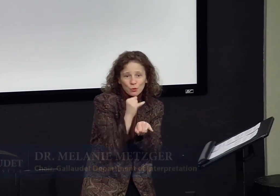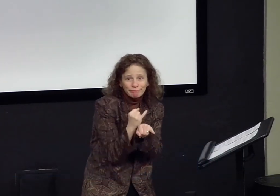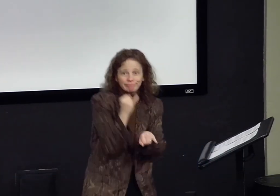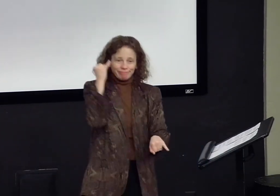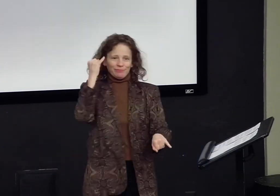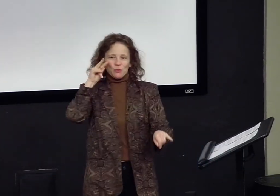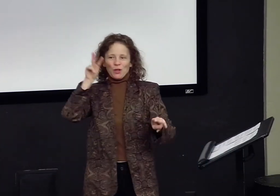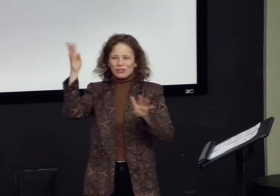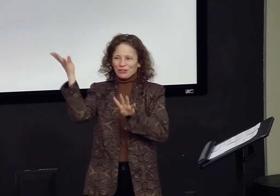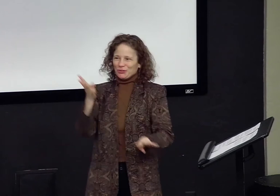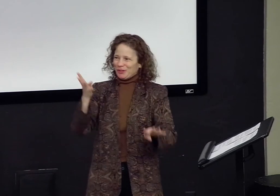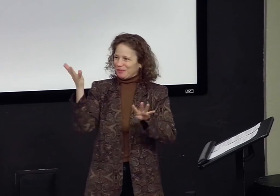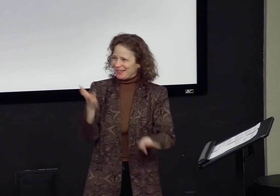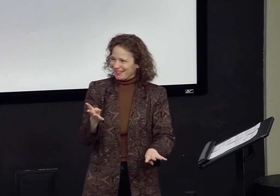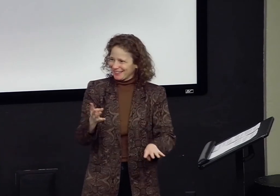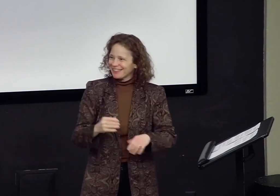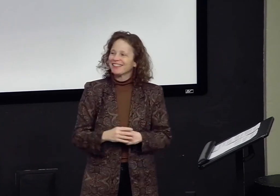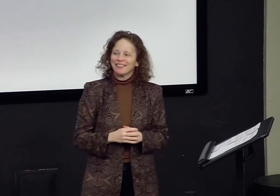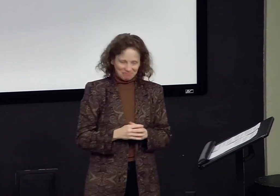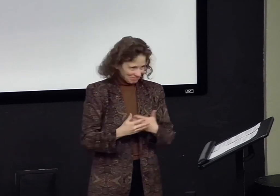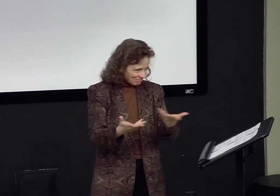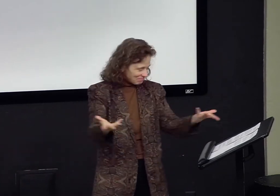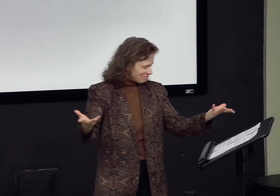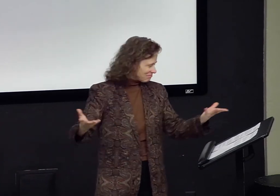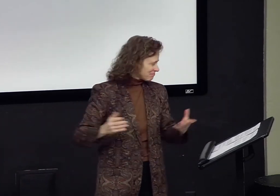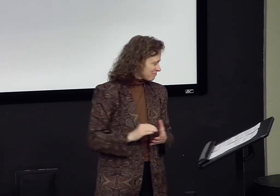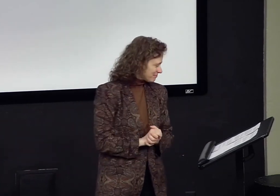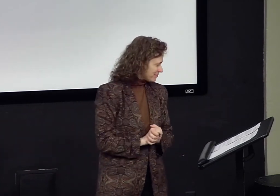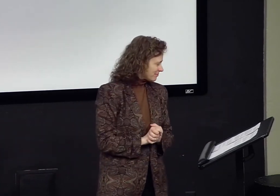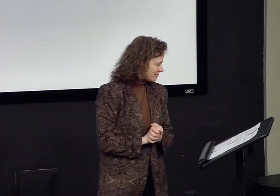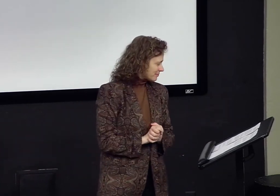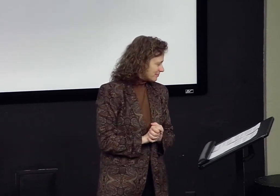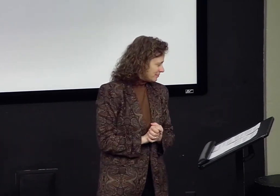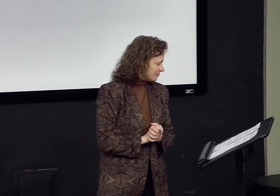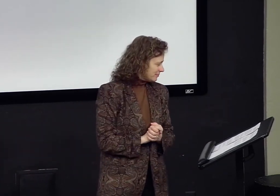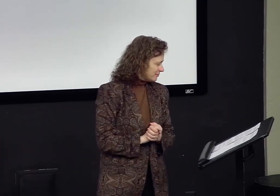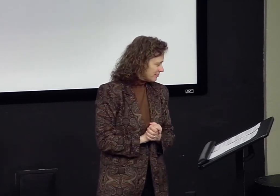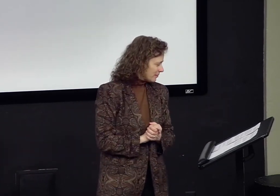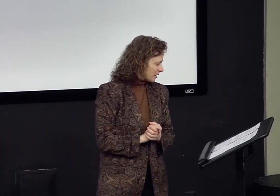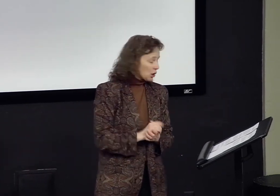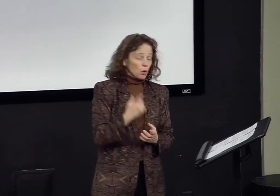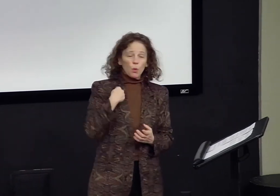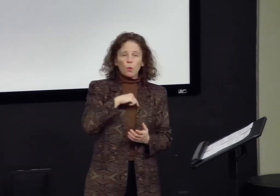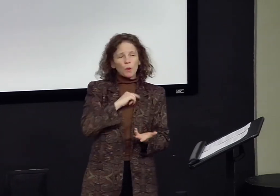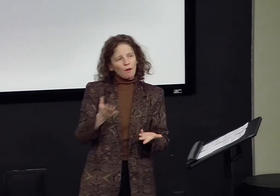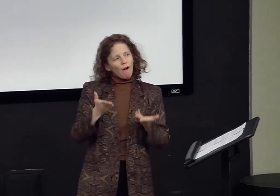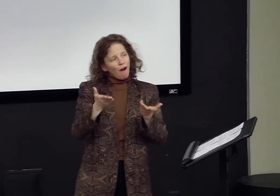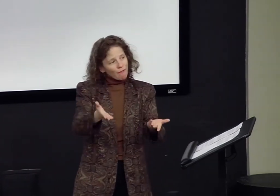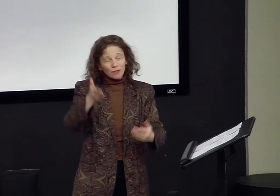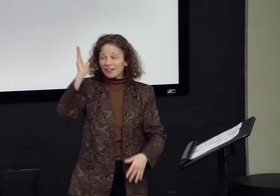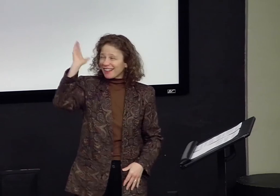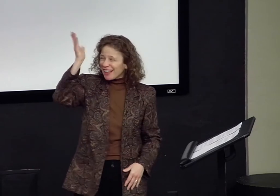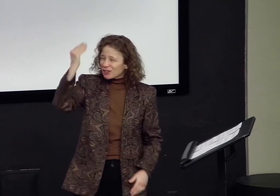We'd like to welcome those who are here on campus, as well as those who are joining us via live stream.